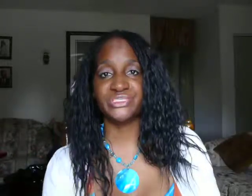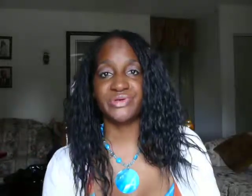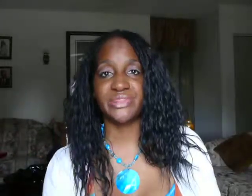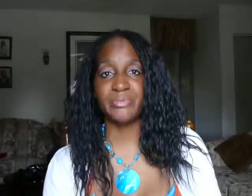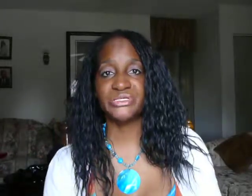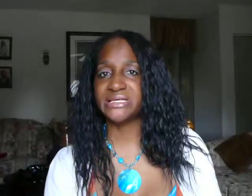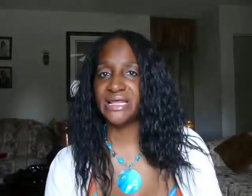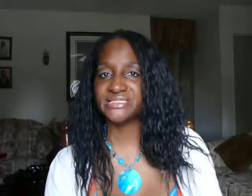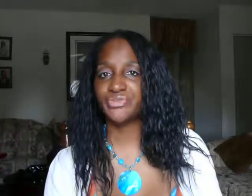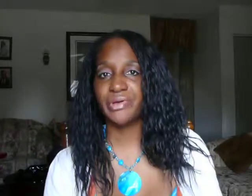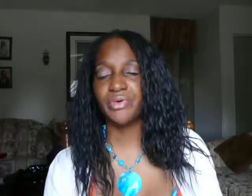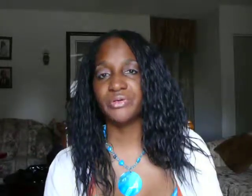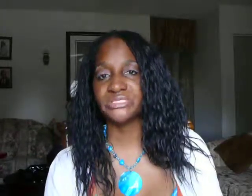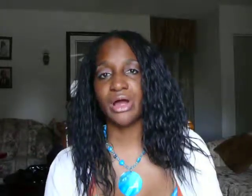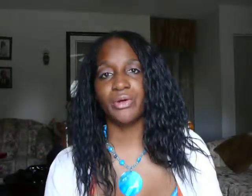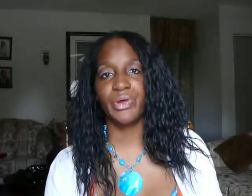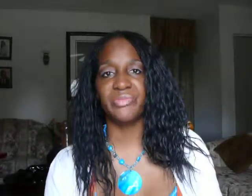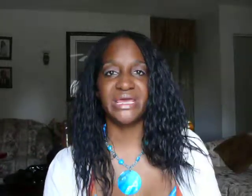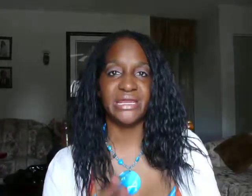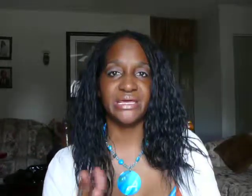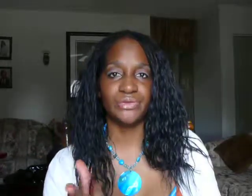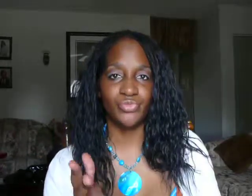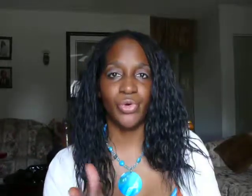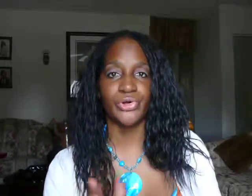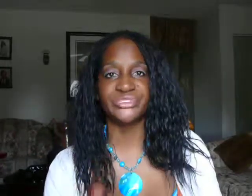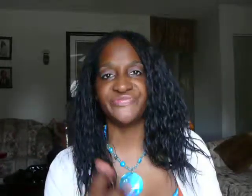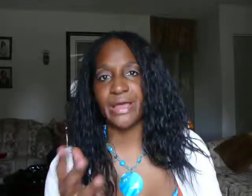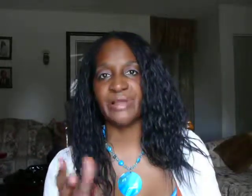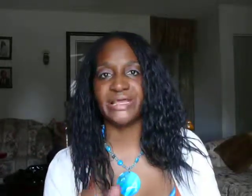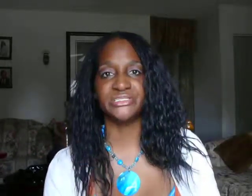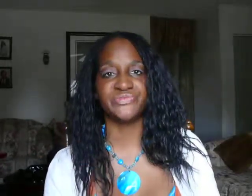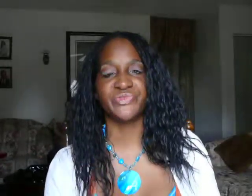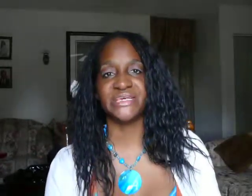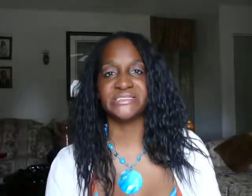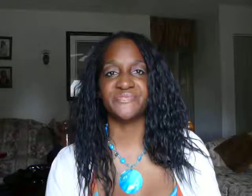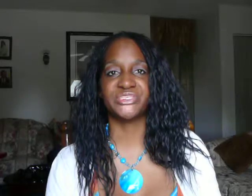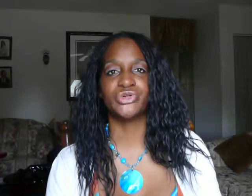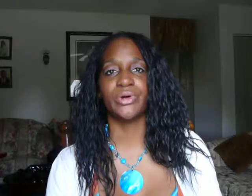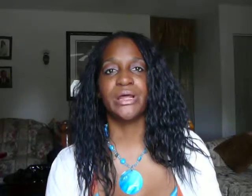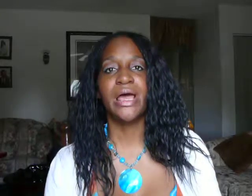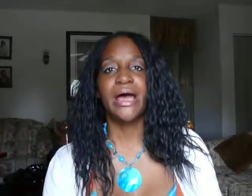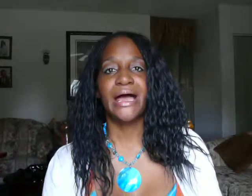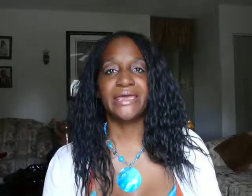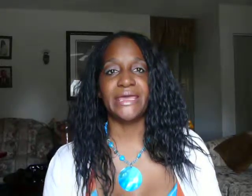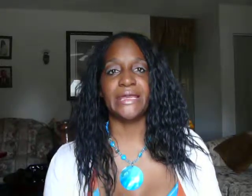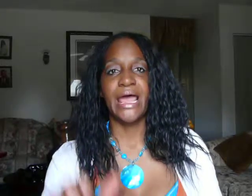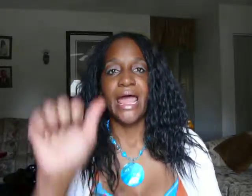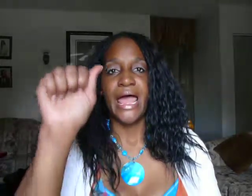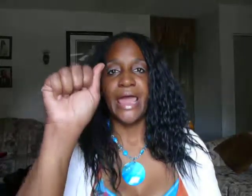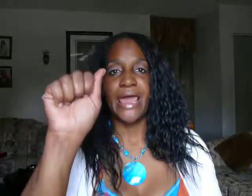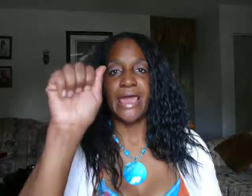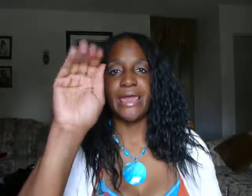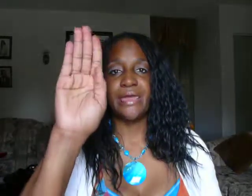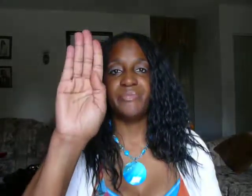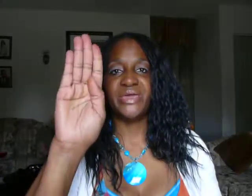with numbers, and lesson 3 will start with beginning words, family, and different things of the sort. Again, A,